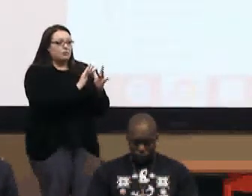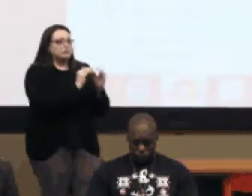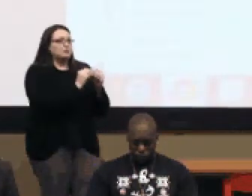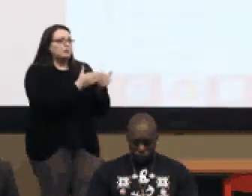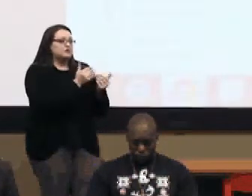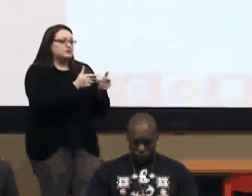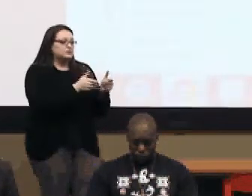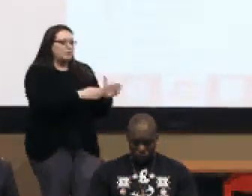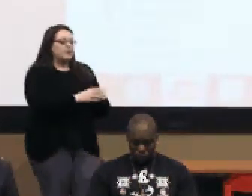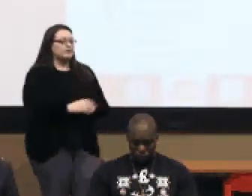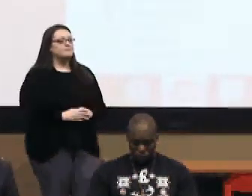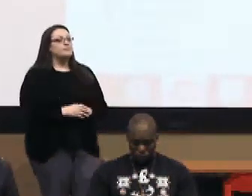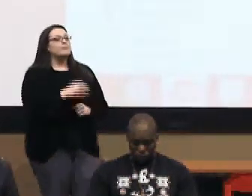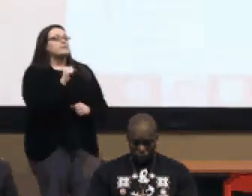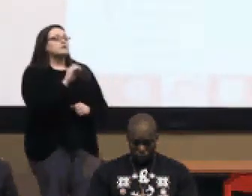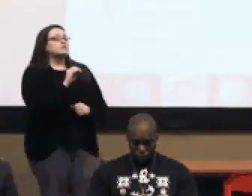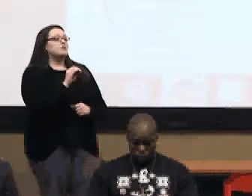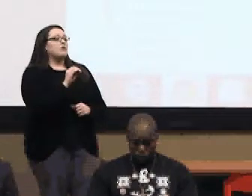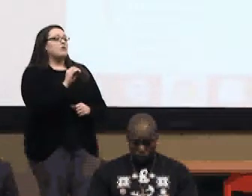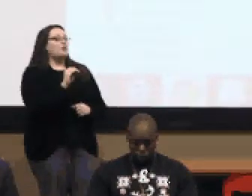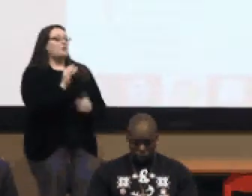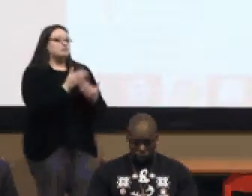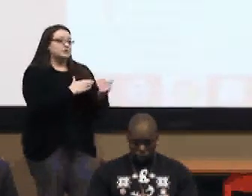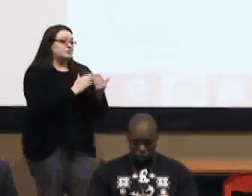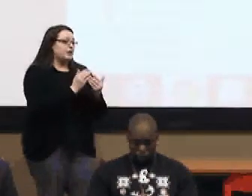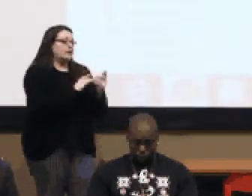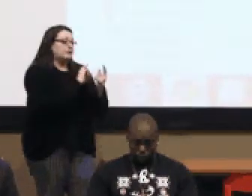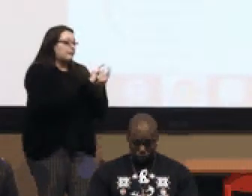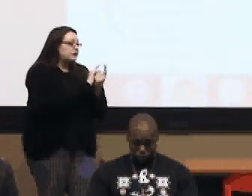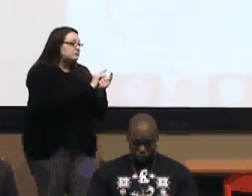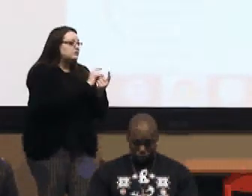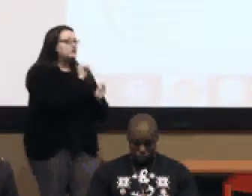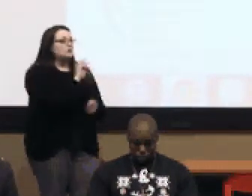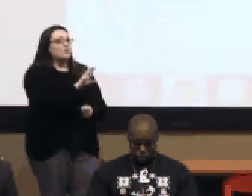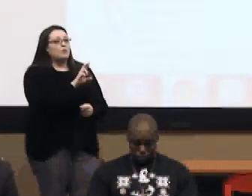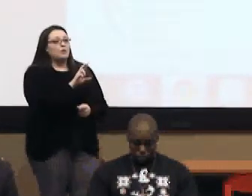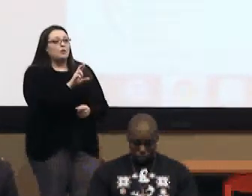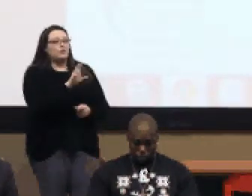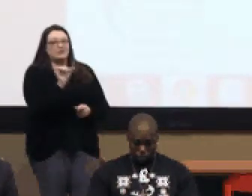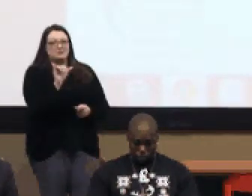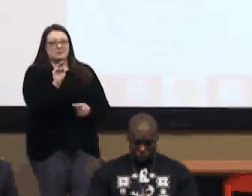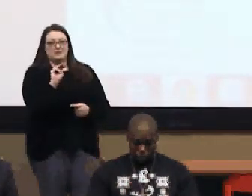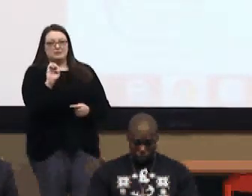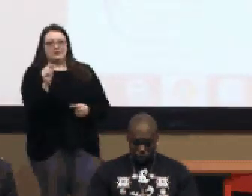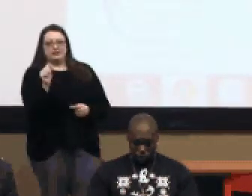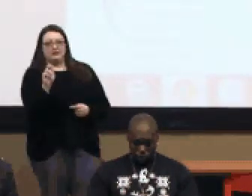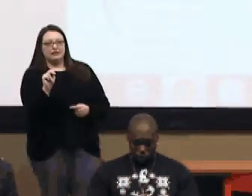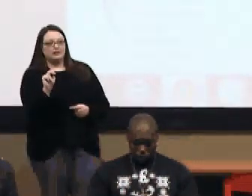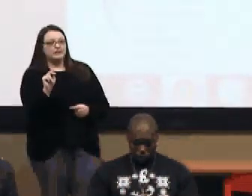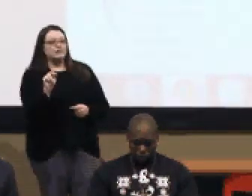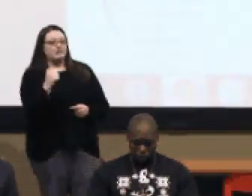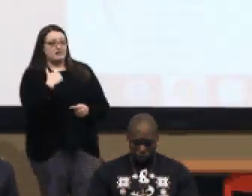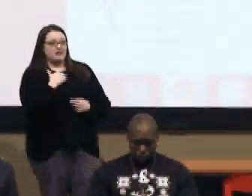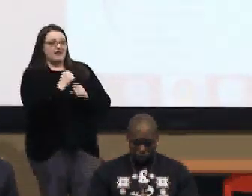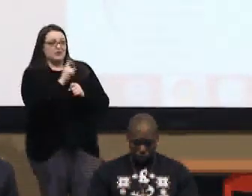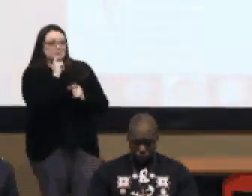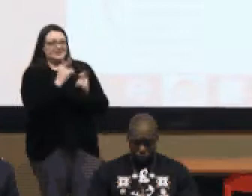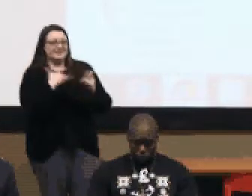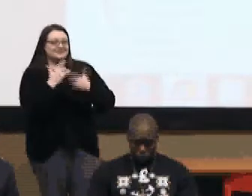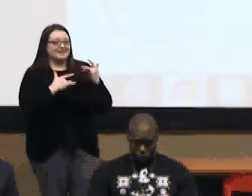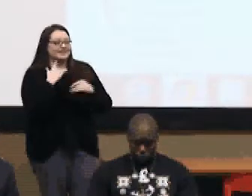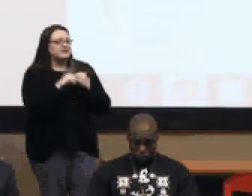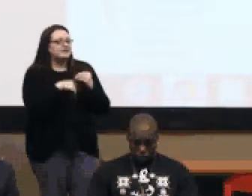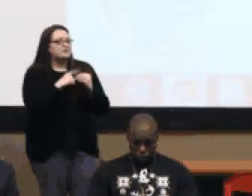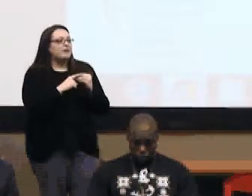way. And so whether that's mentorship or whether that's just sort of, I'm kind of like Megan in that I get really excited